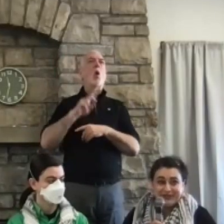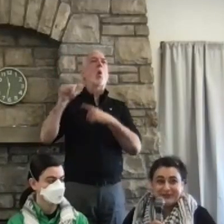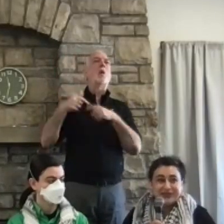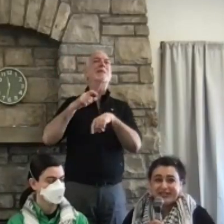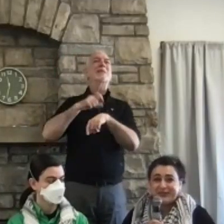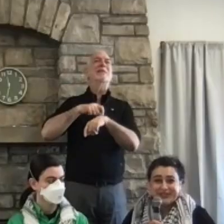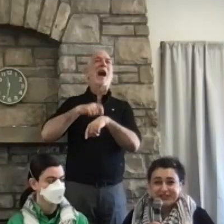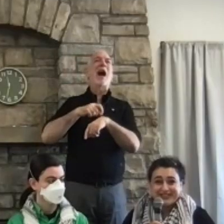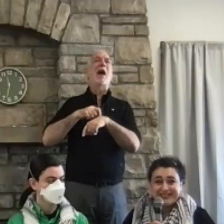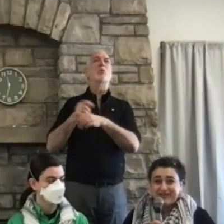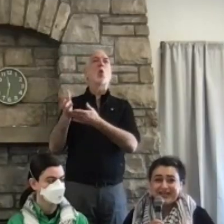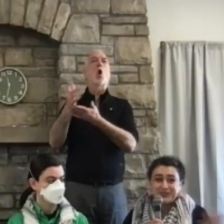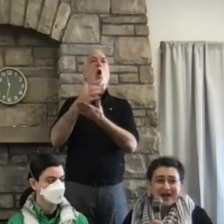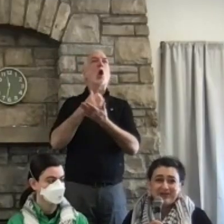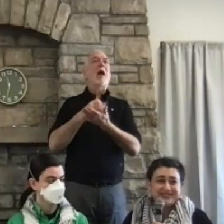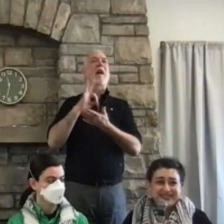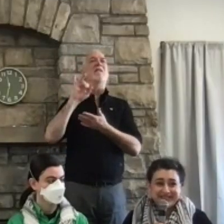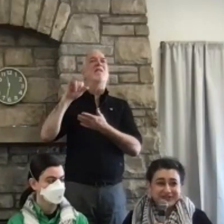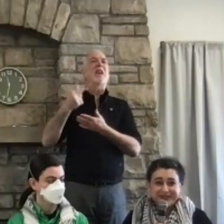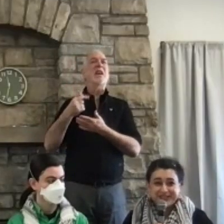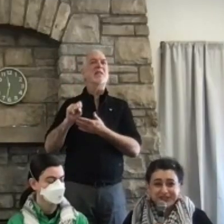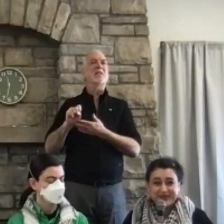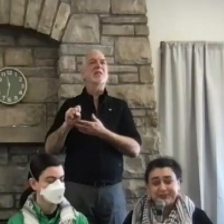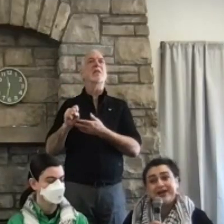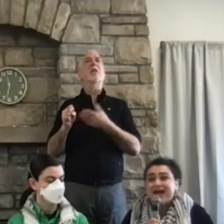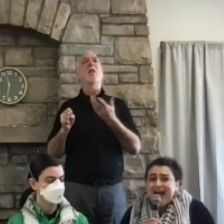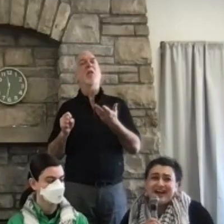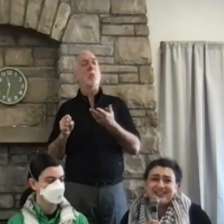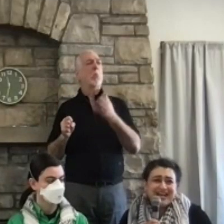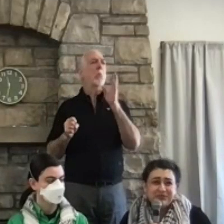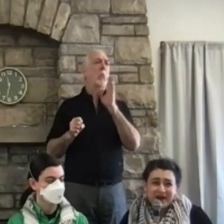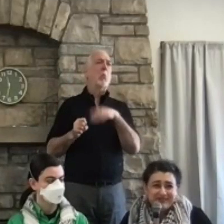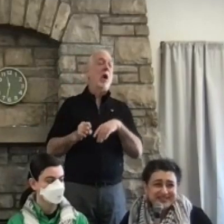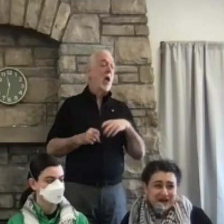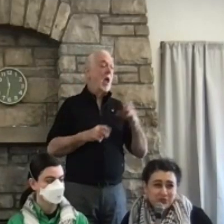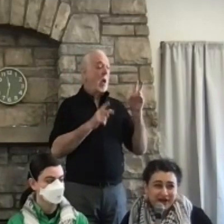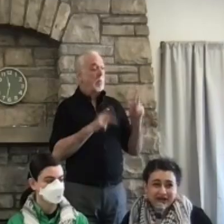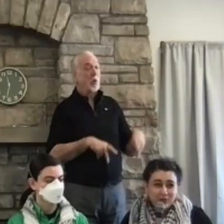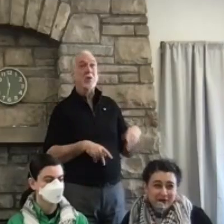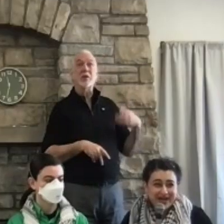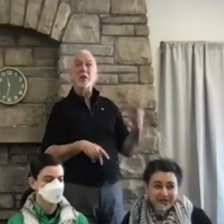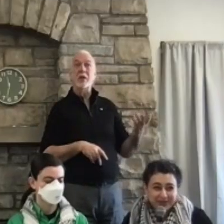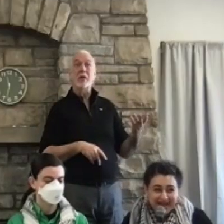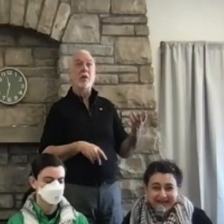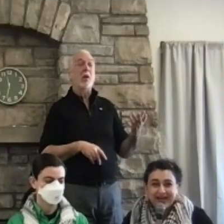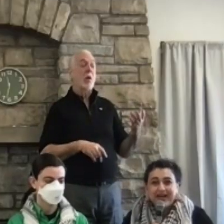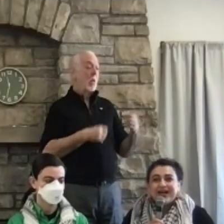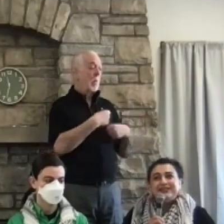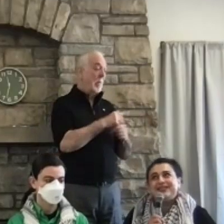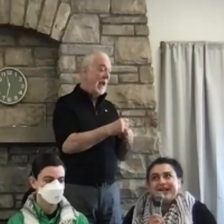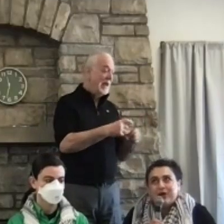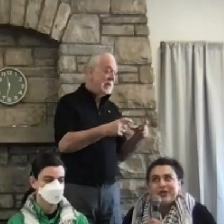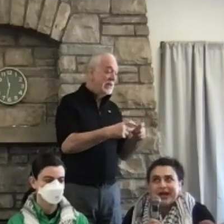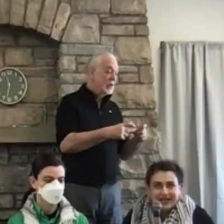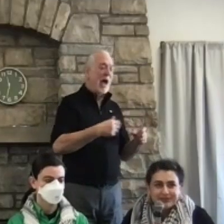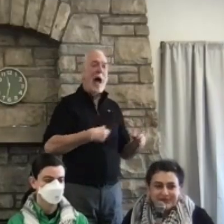elderly person was trying to do dishes and stuff, guess what? I was sitting there doing dishes with them. And I got a second breakfast that morning. Like, why would I complain?